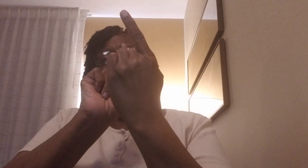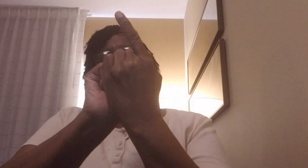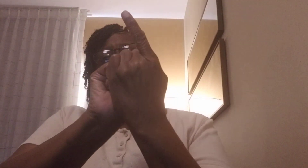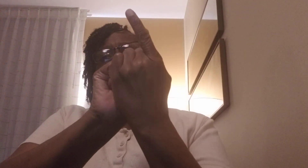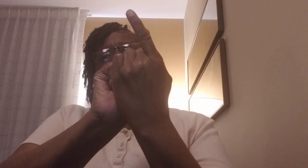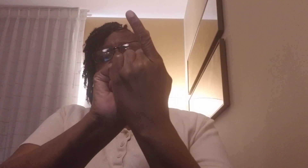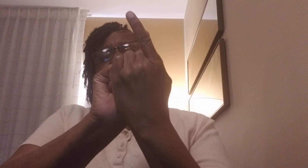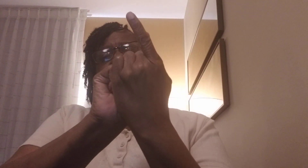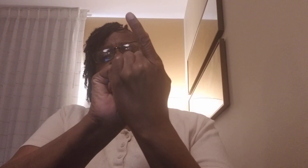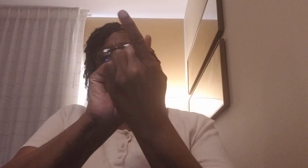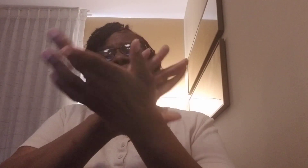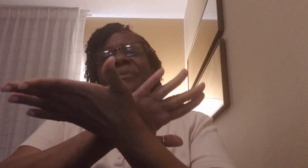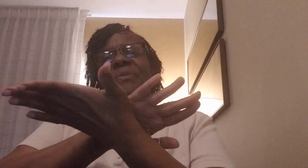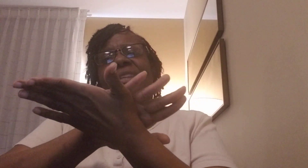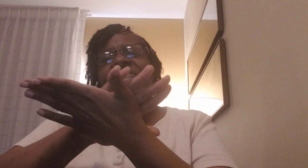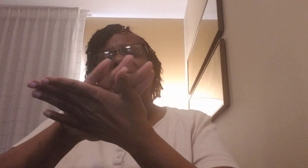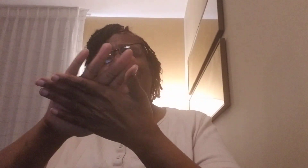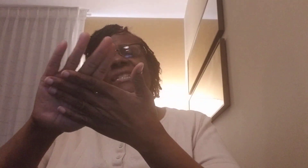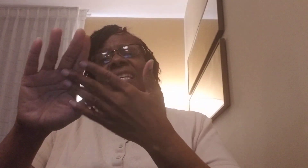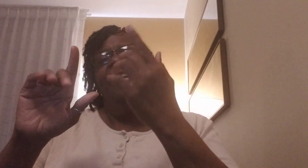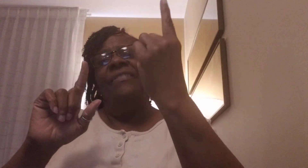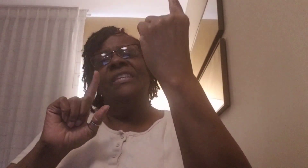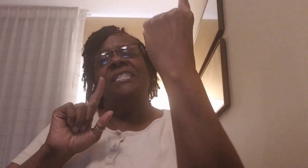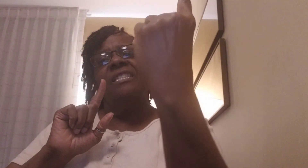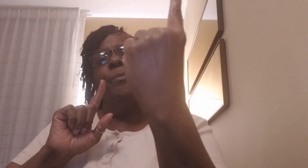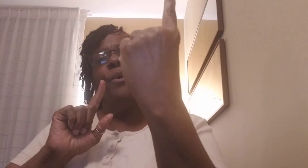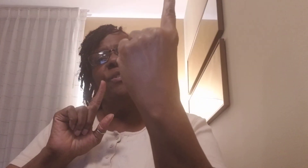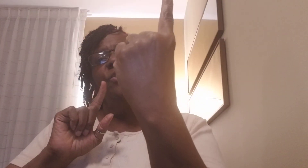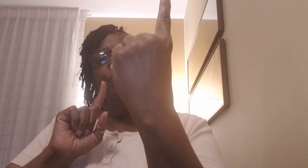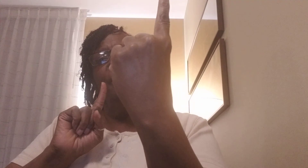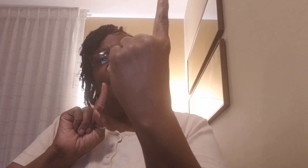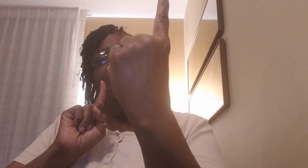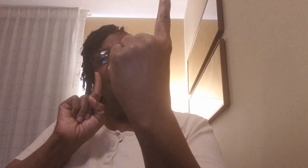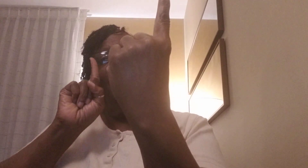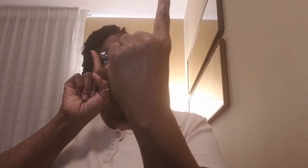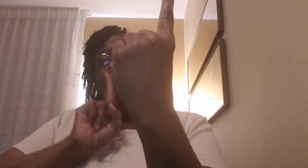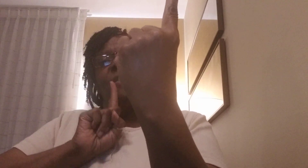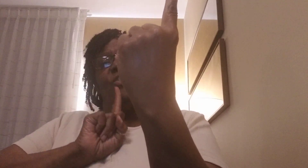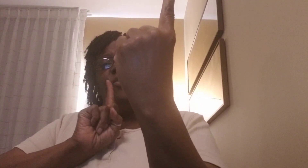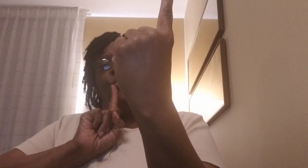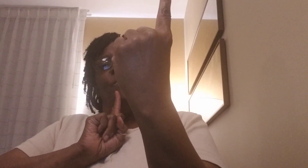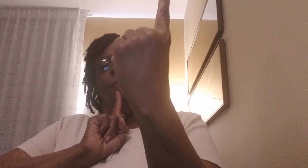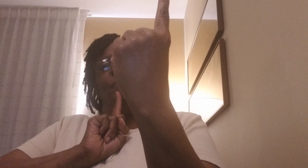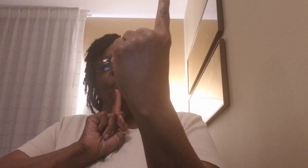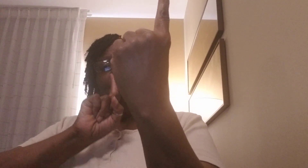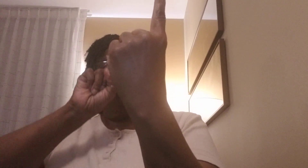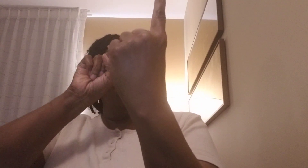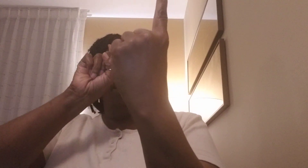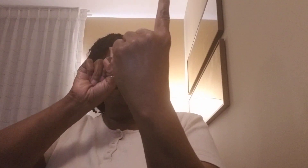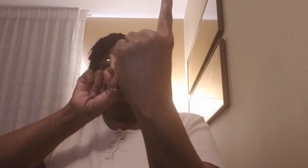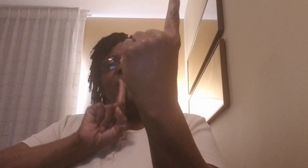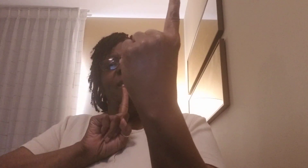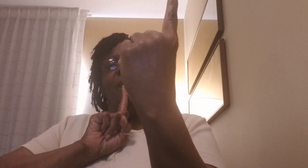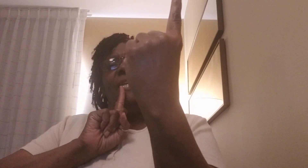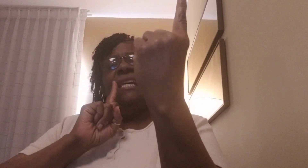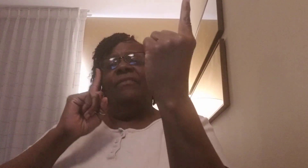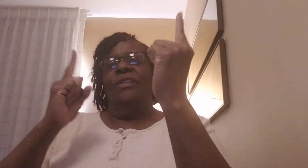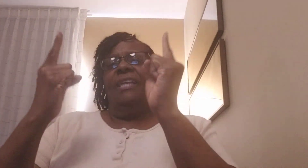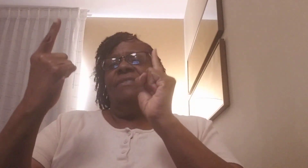to meet you. Nice. This is the person you're meeting. This is you, the right hand. If you're